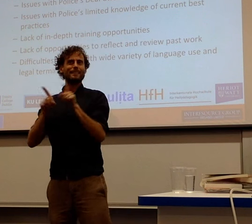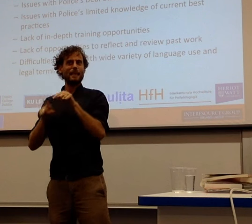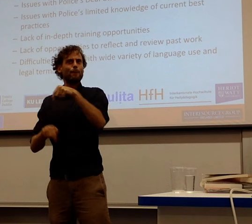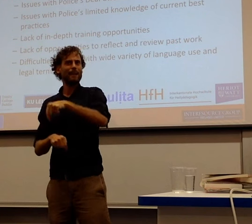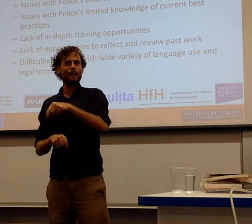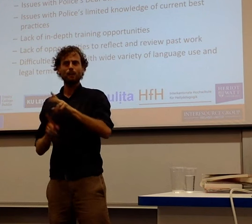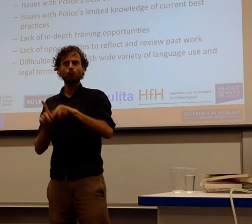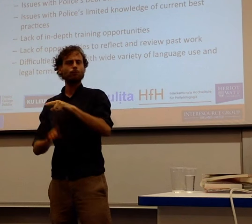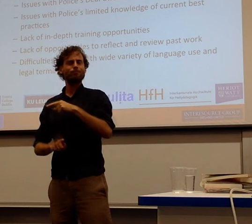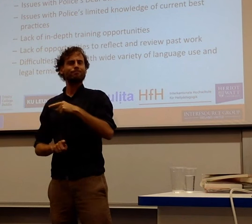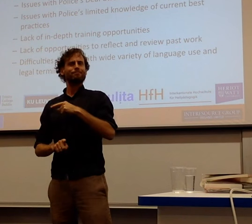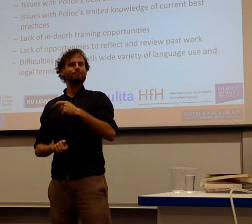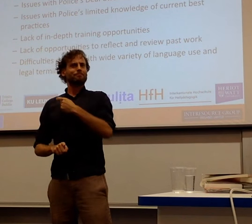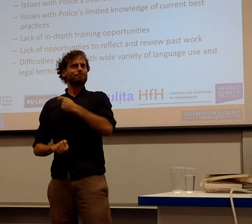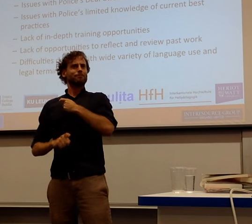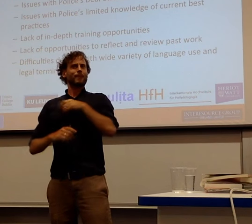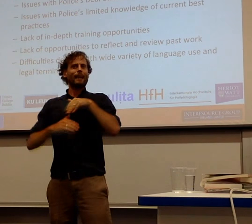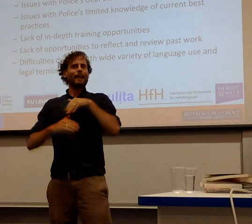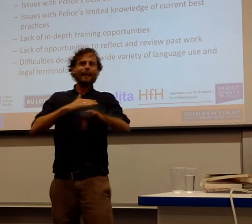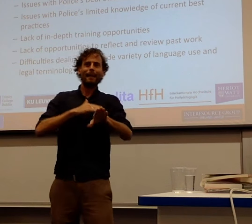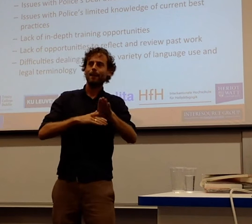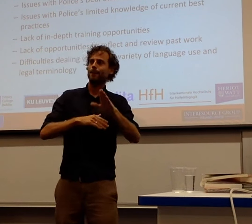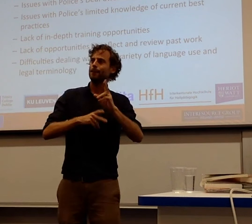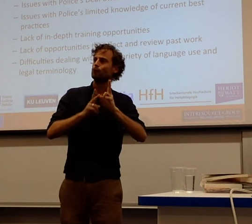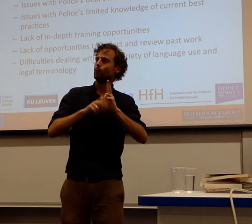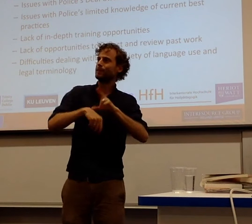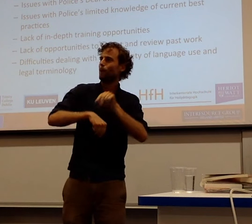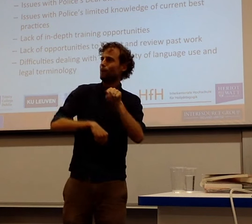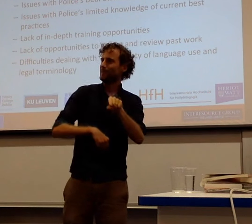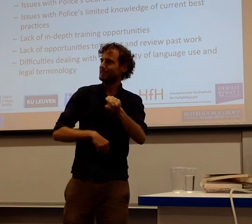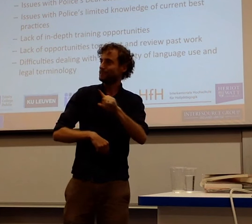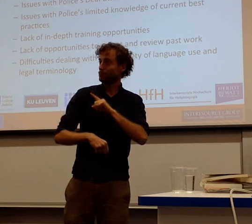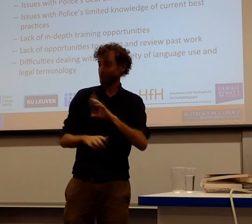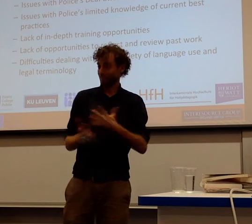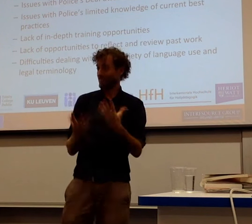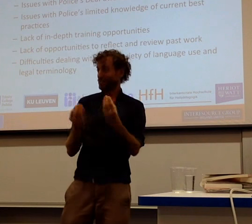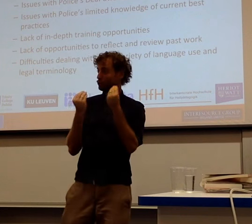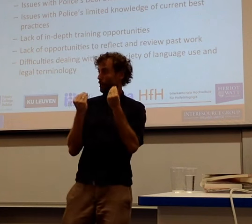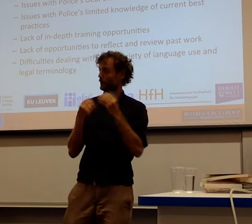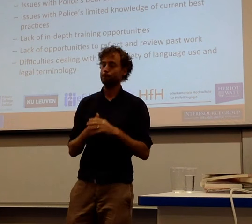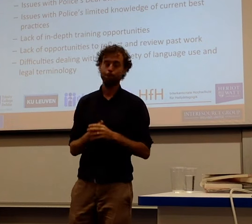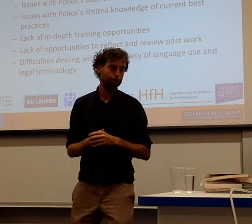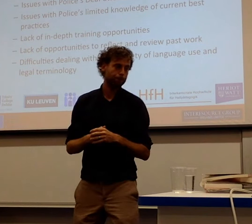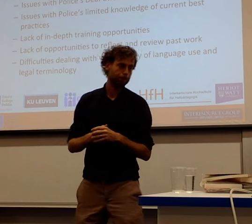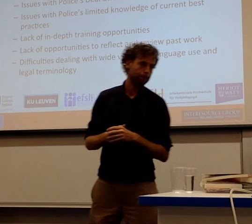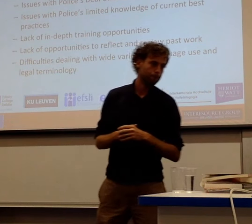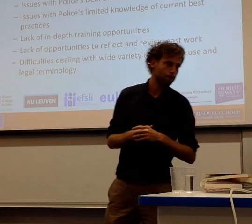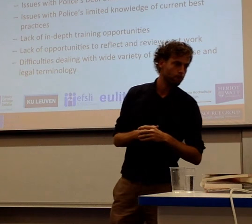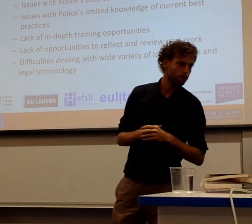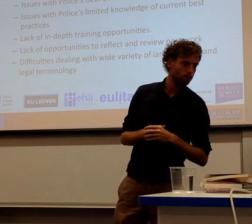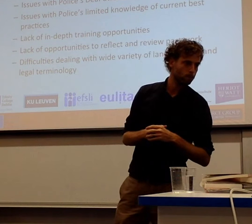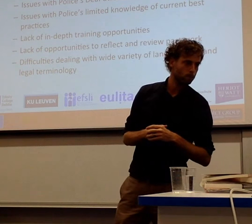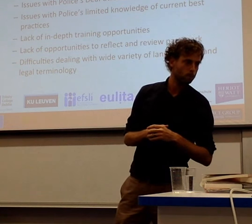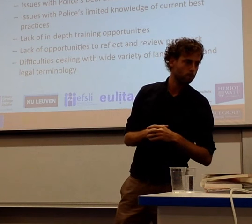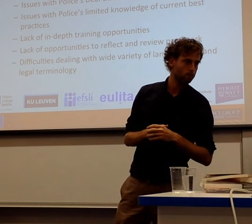for legal interpreters to work the way that they want. And we've seen very much the same thing happening here in Britain. Interpreters working sometimes in police